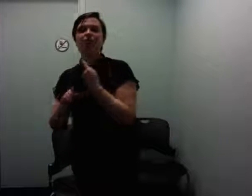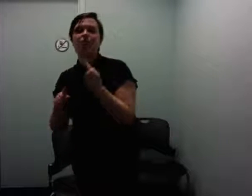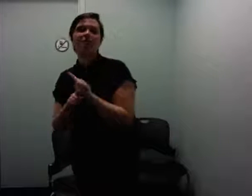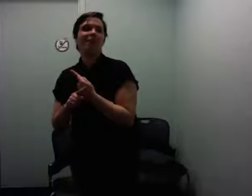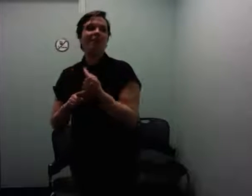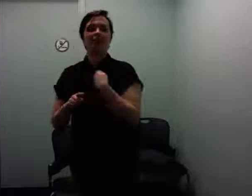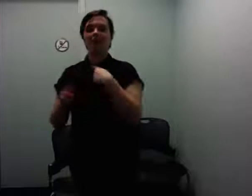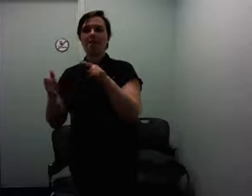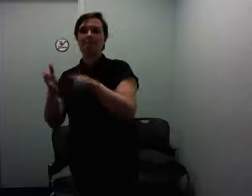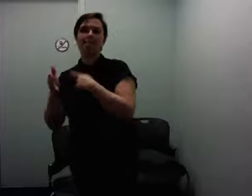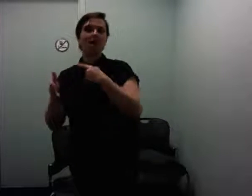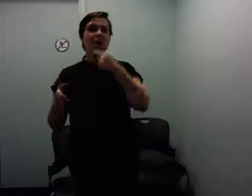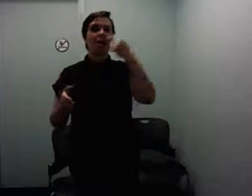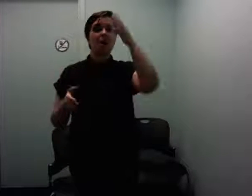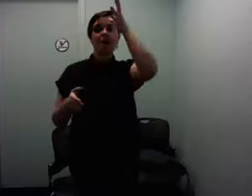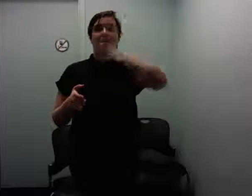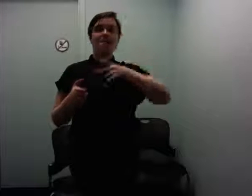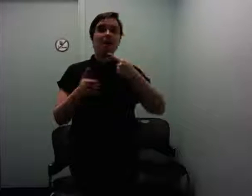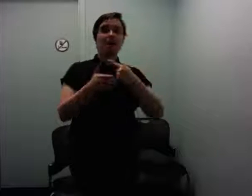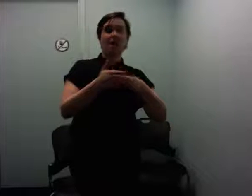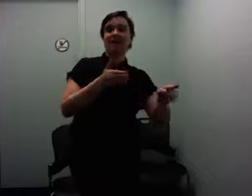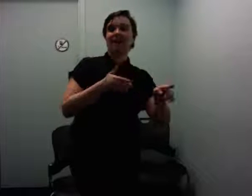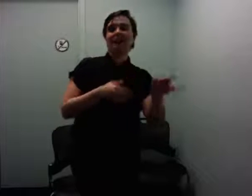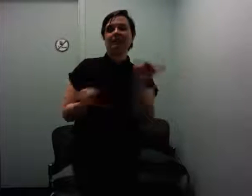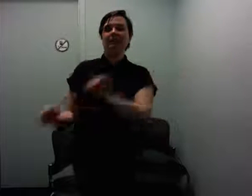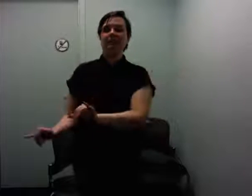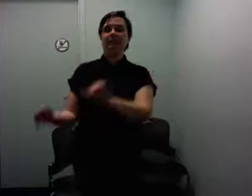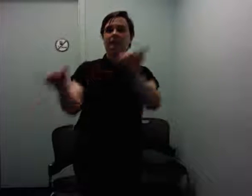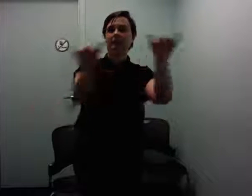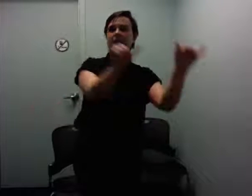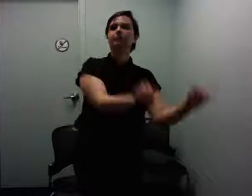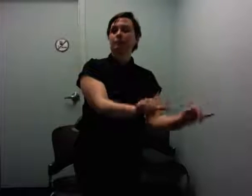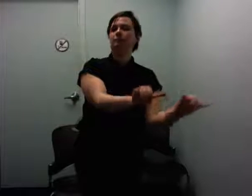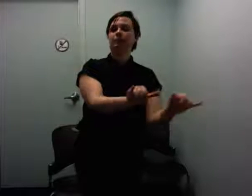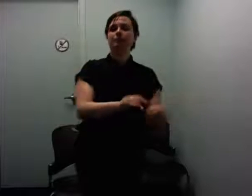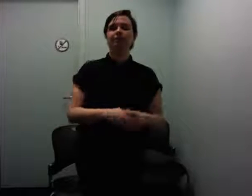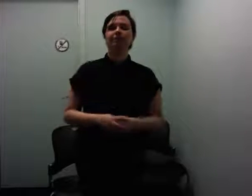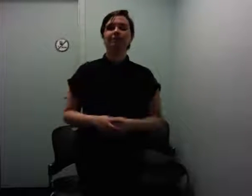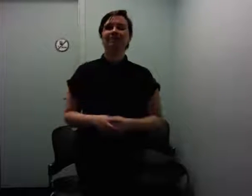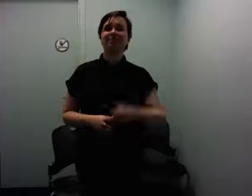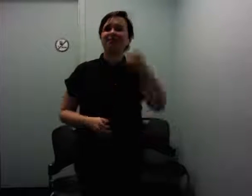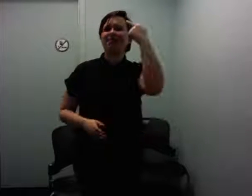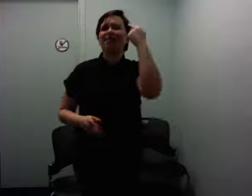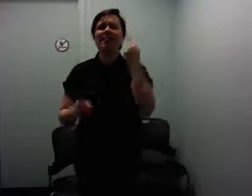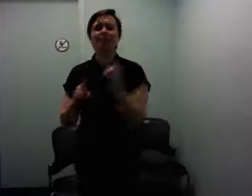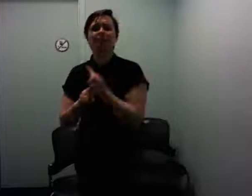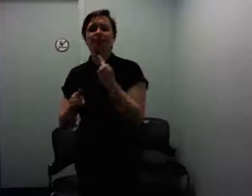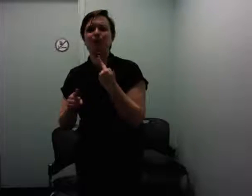counterparts. I think it is right that I should be able to make decisions about my own